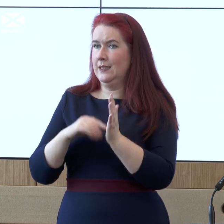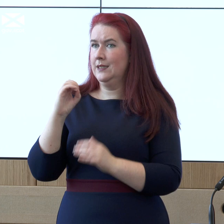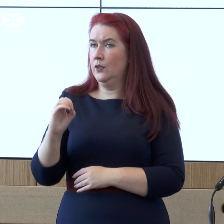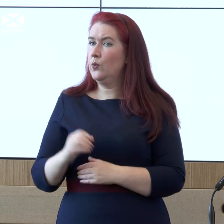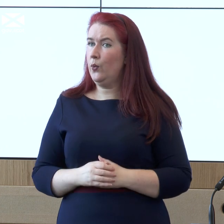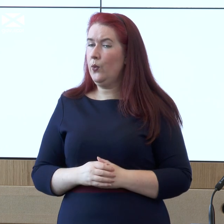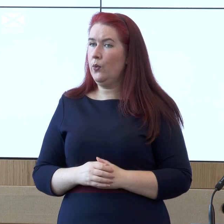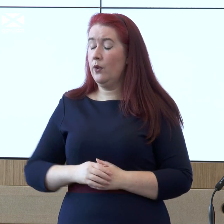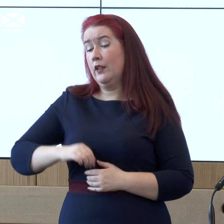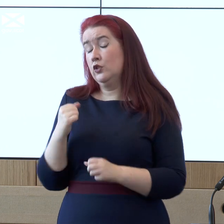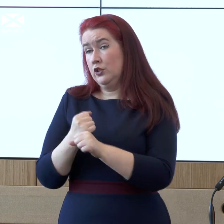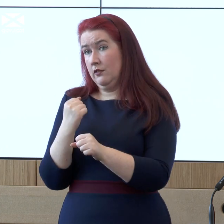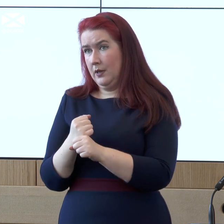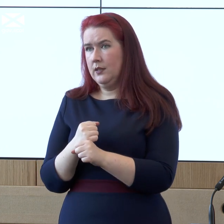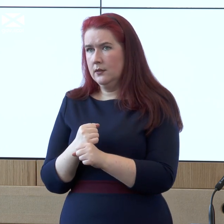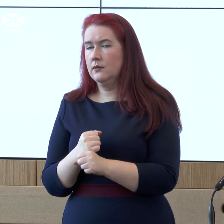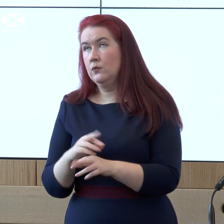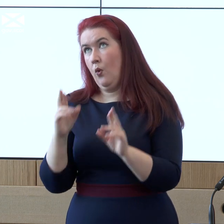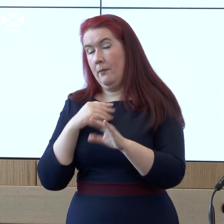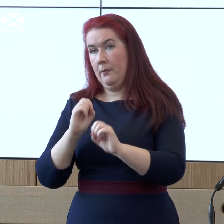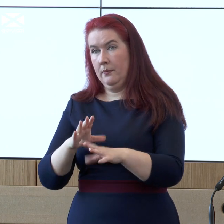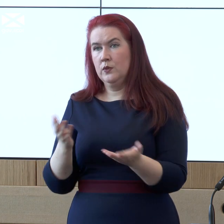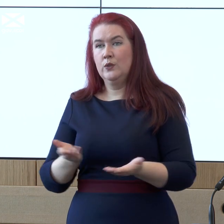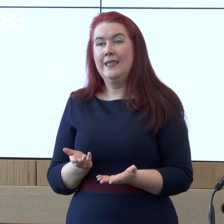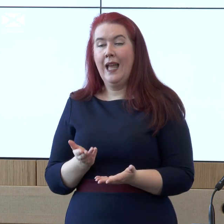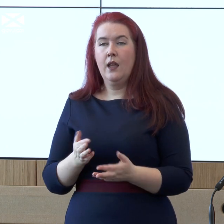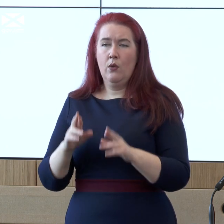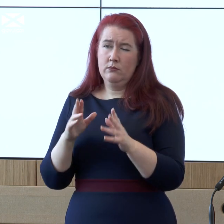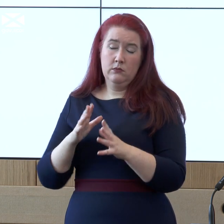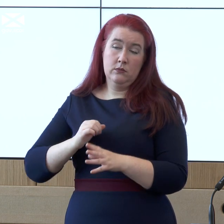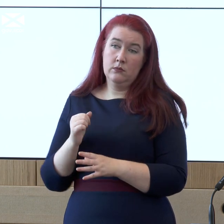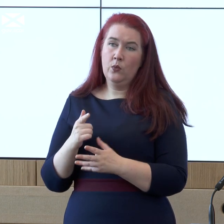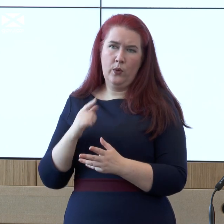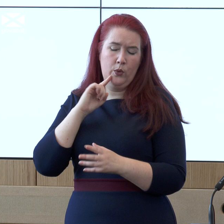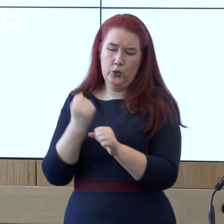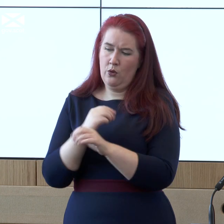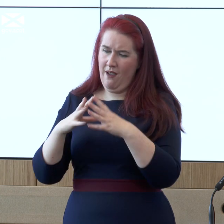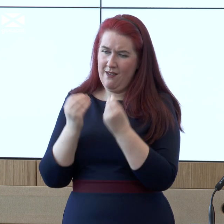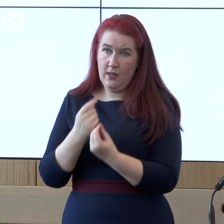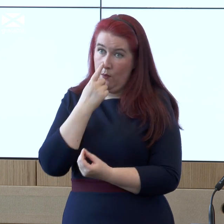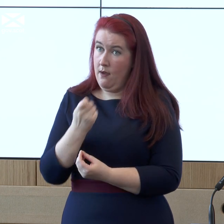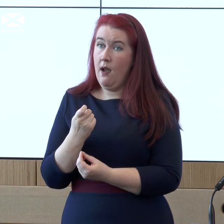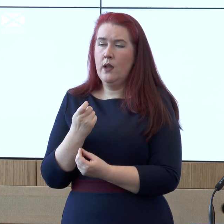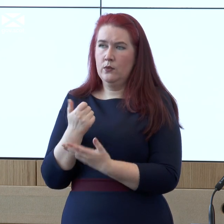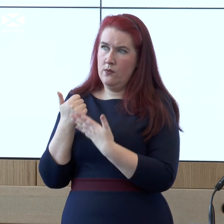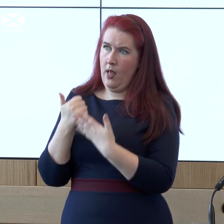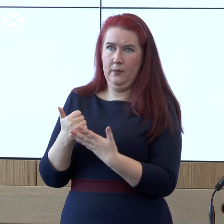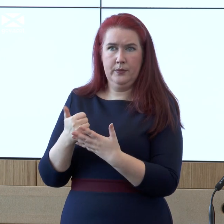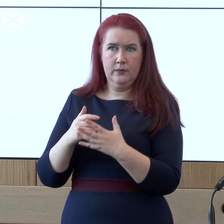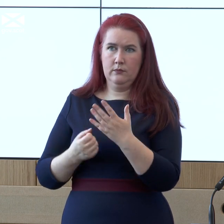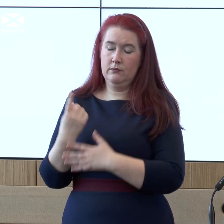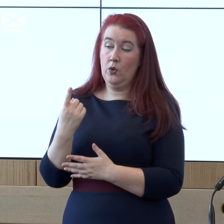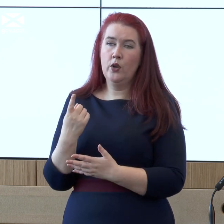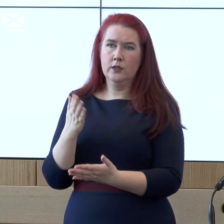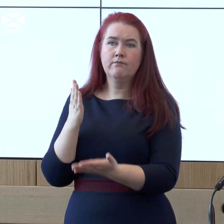as I hope I have indicated today, will do all and everything we can to help bring that about, because there is no doubt